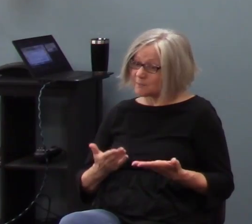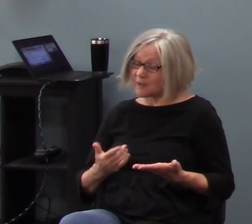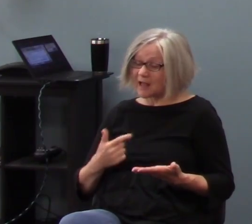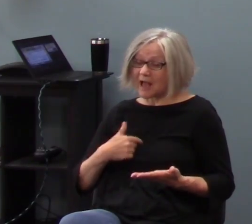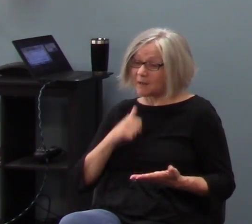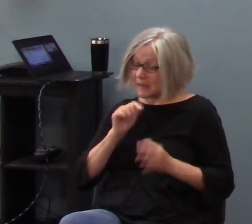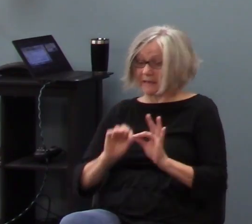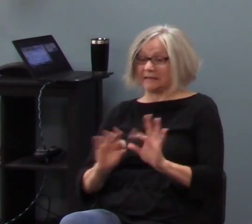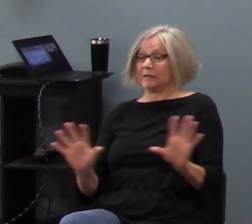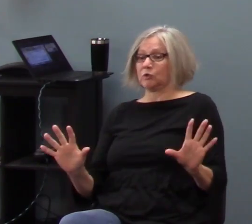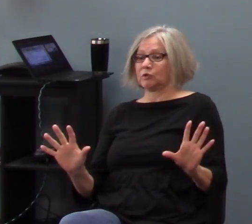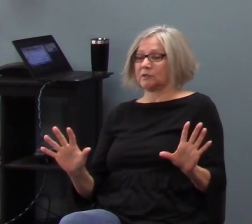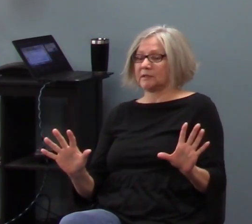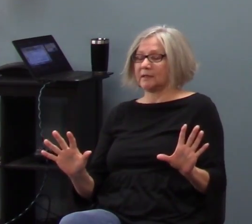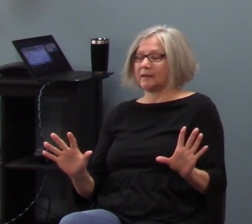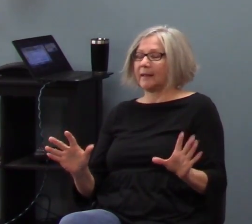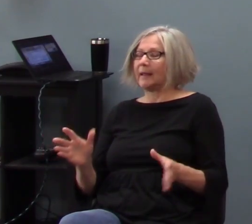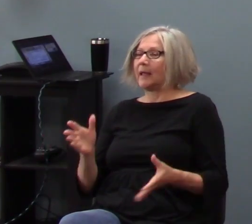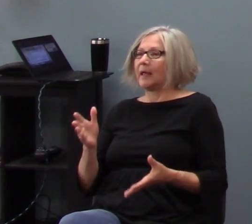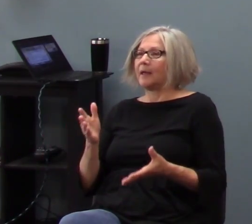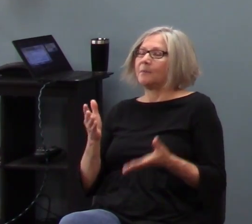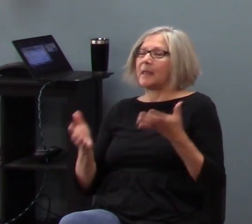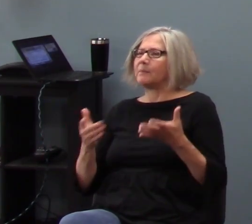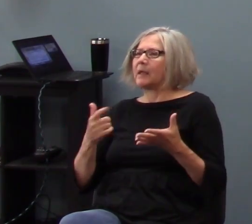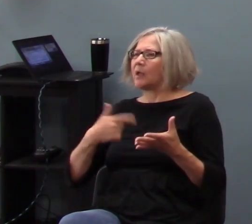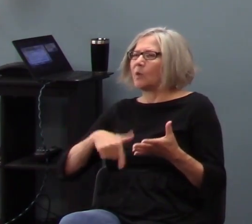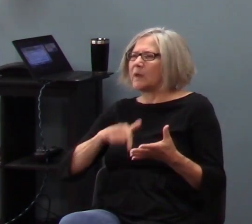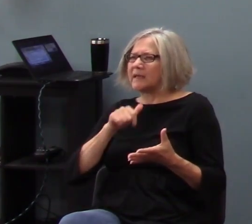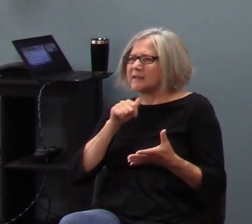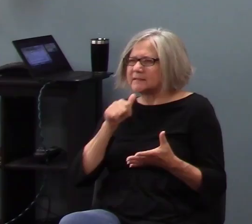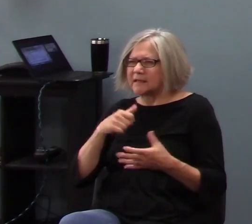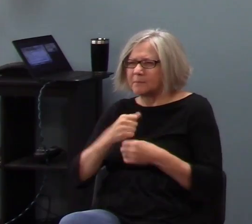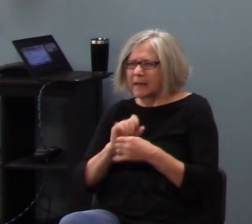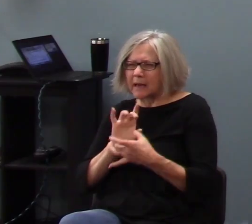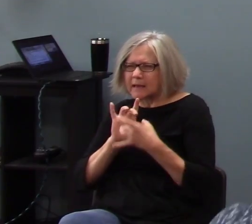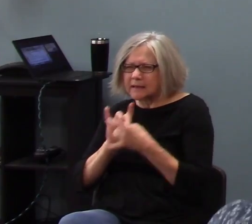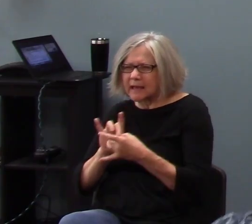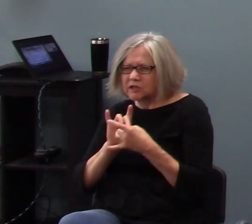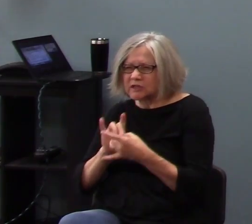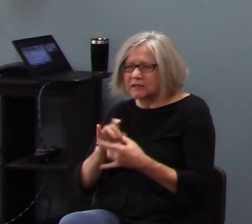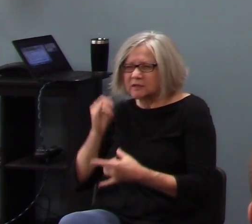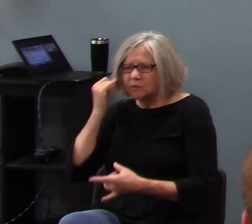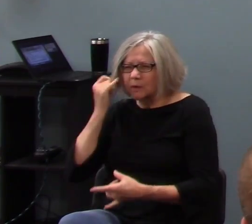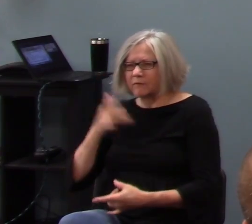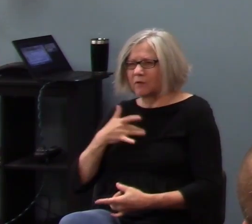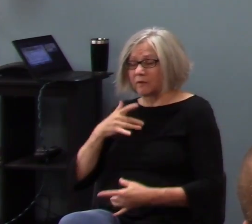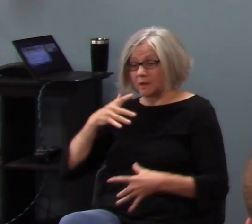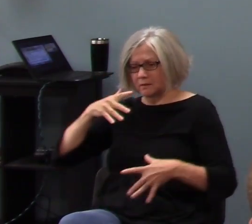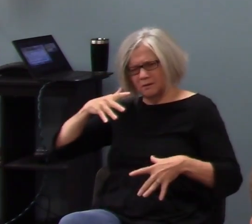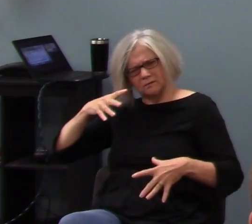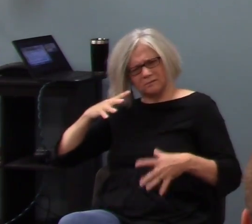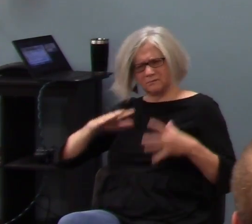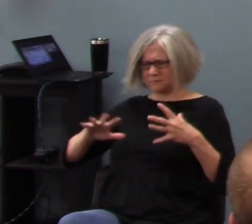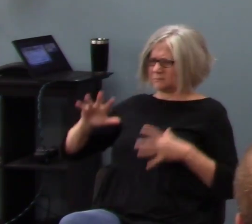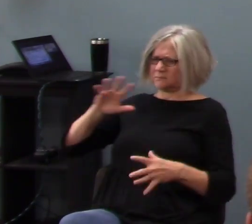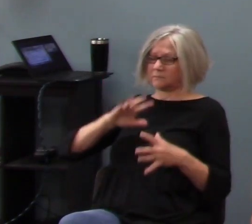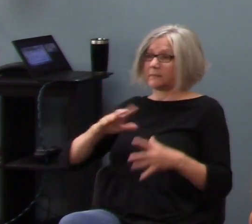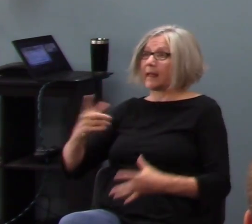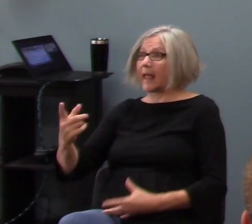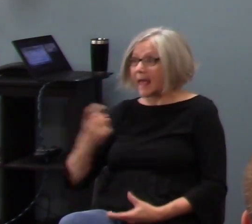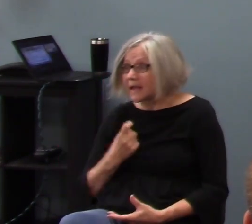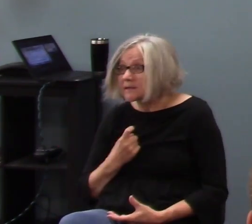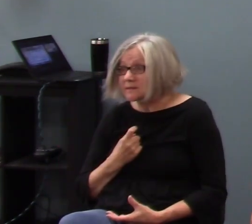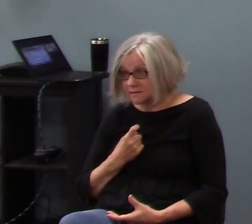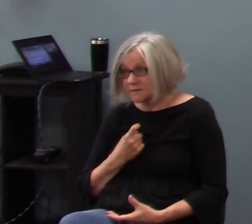sense. Or maybe, maybe we didn't make a connection. So if that's you, seriously, don't feel bad at all. I am not offended if you ask a question in